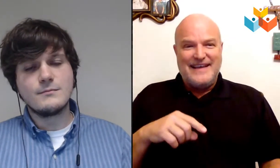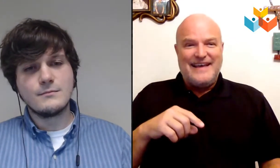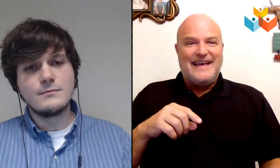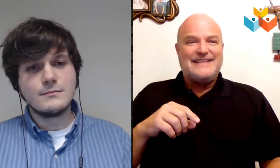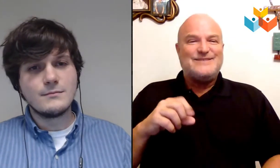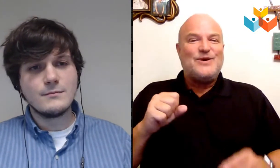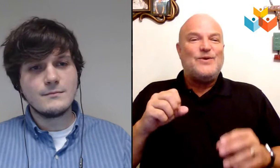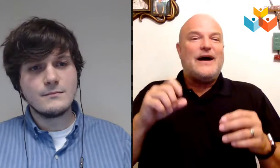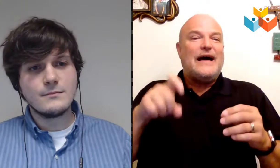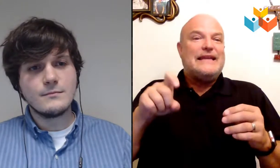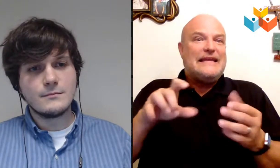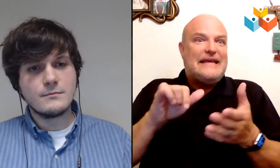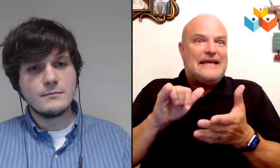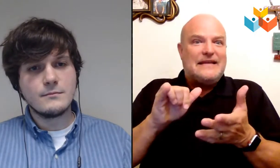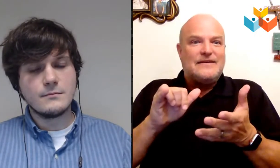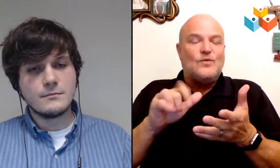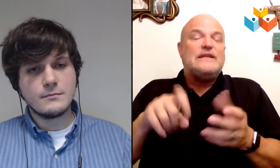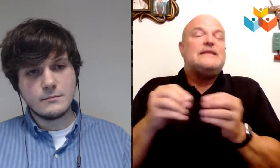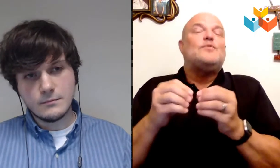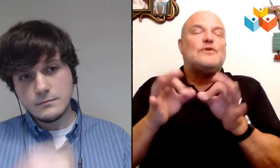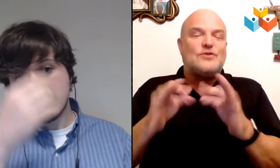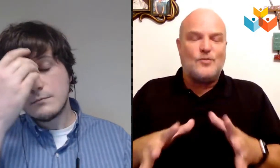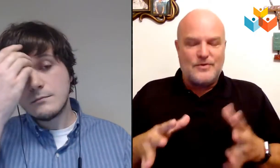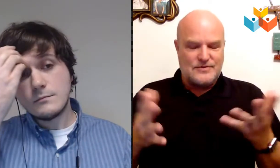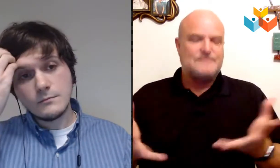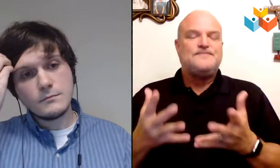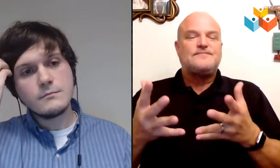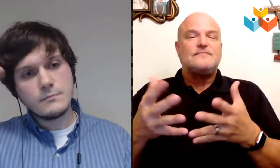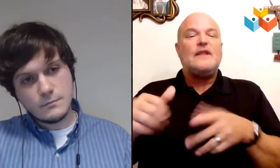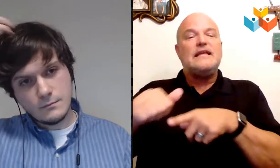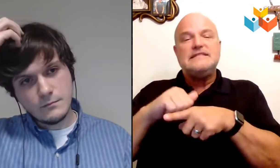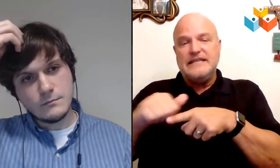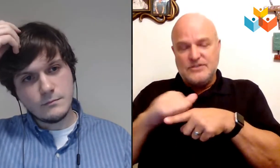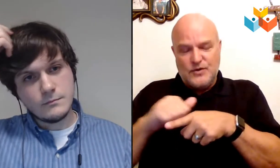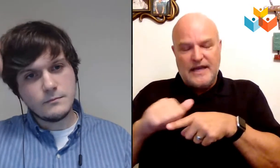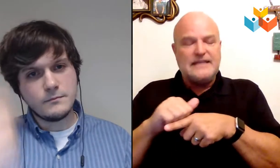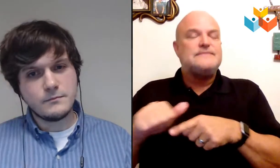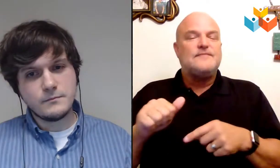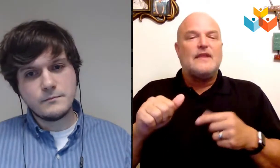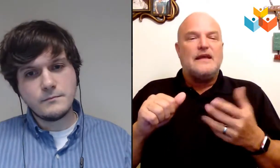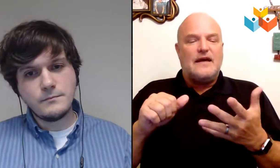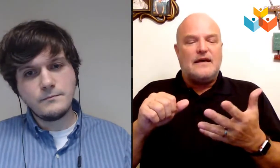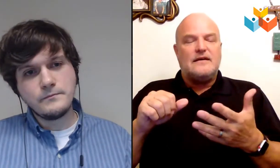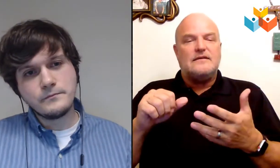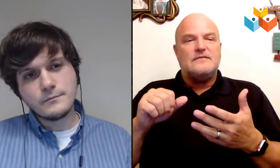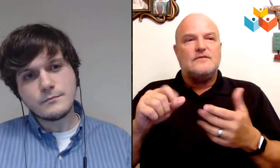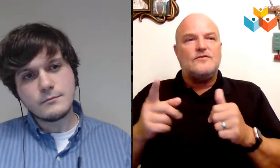somewhere. And so we need more interpreters. To get trained,